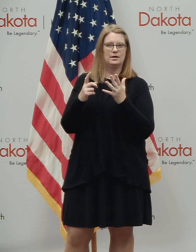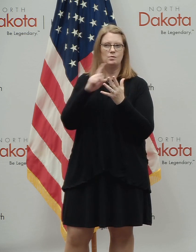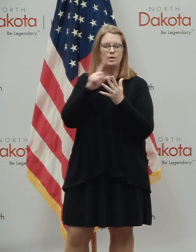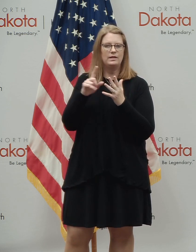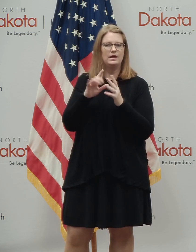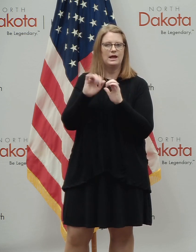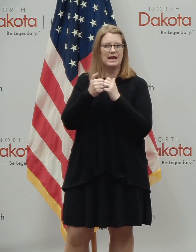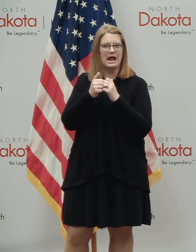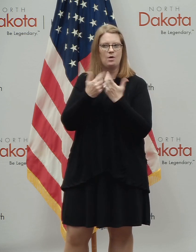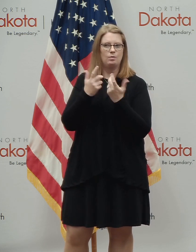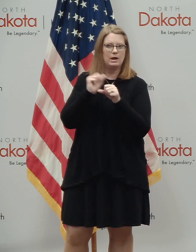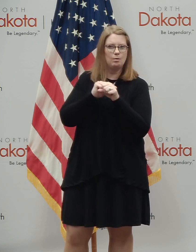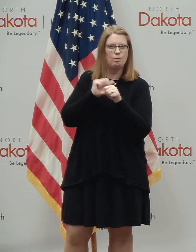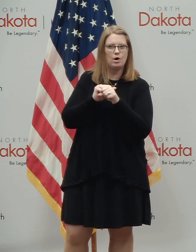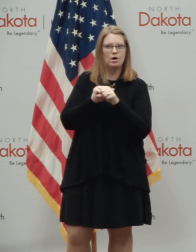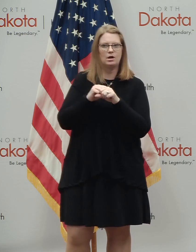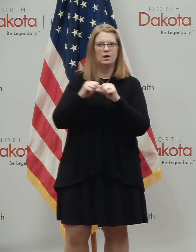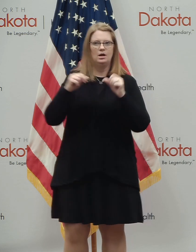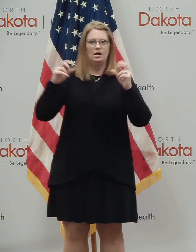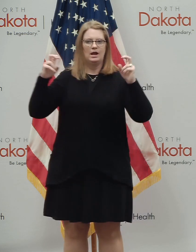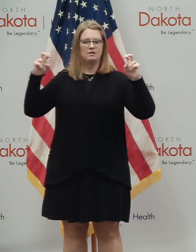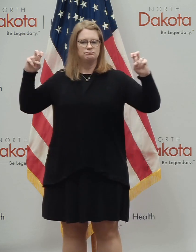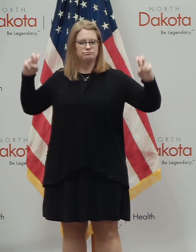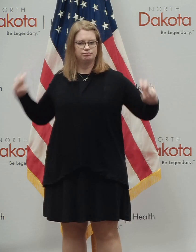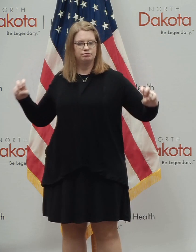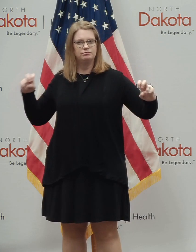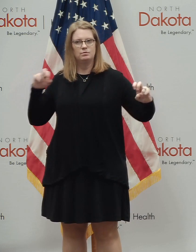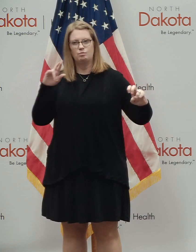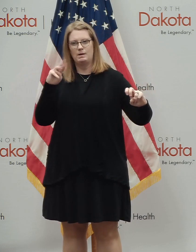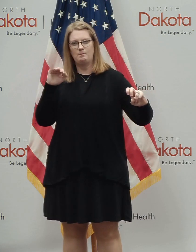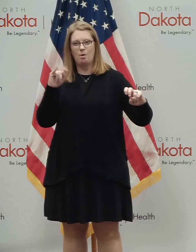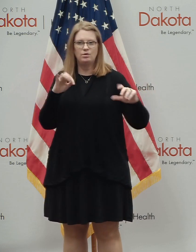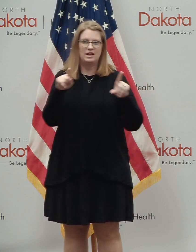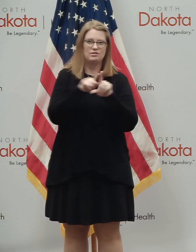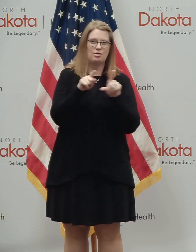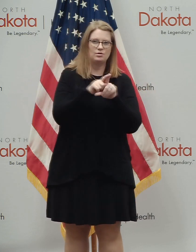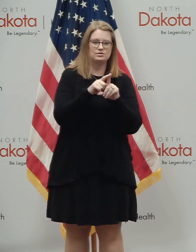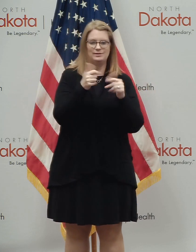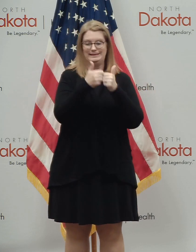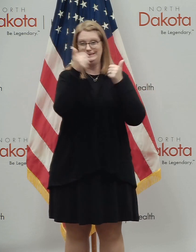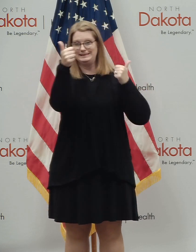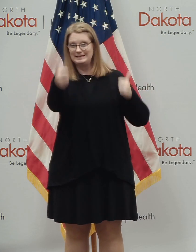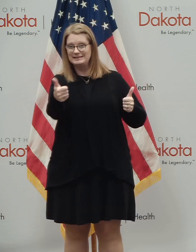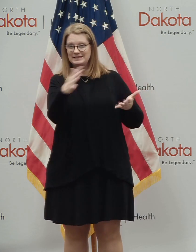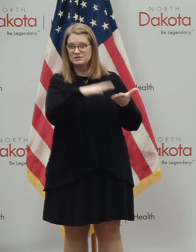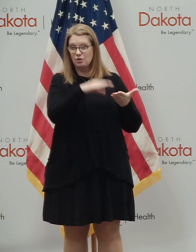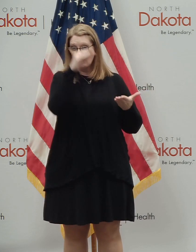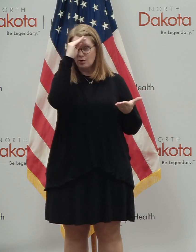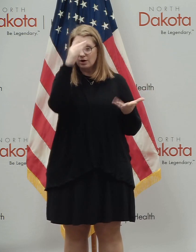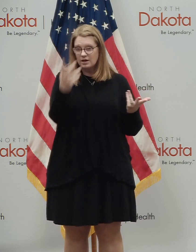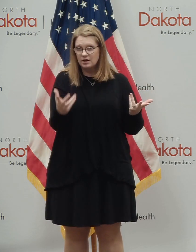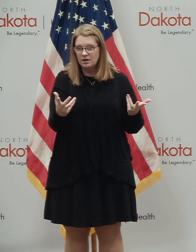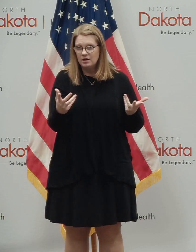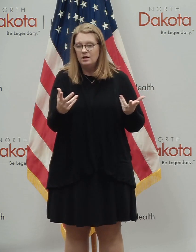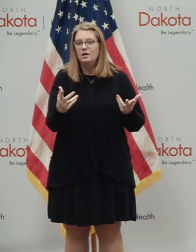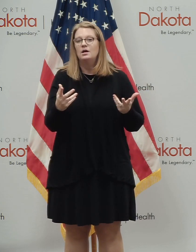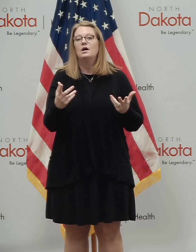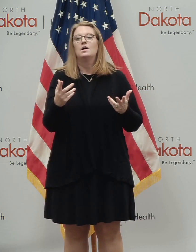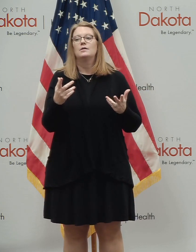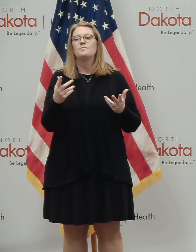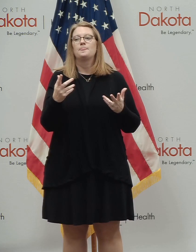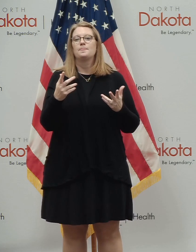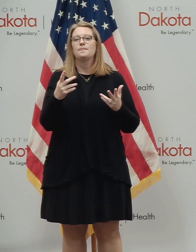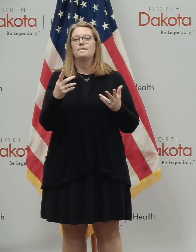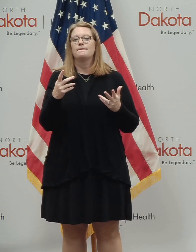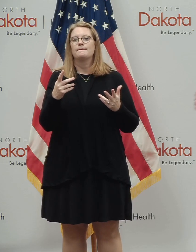how we work, the shift to remote work and e-learning, there's more physical endpoints or